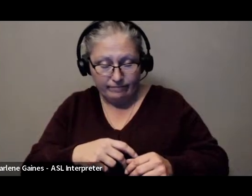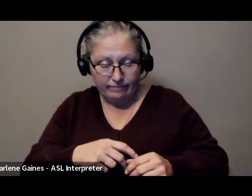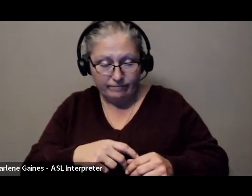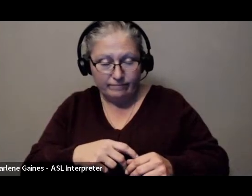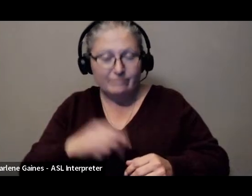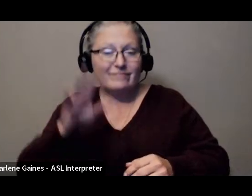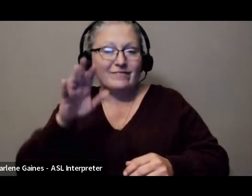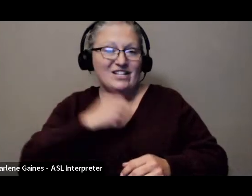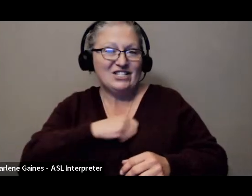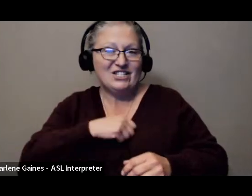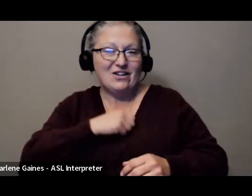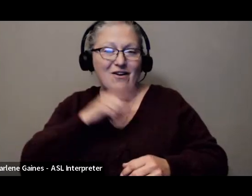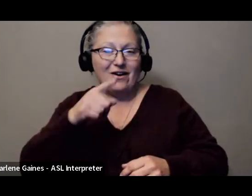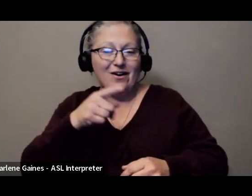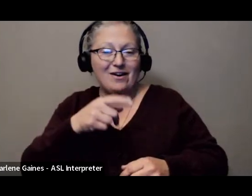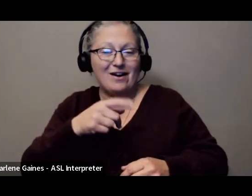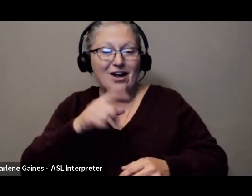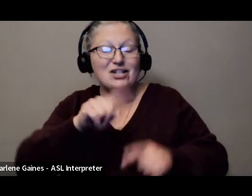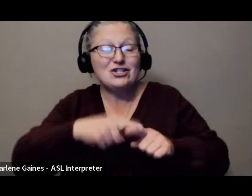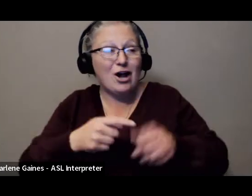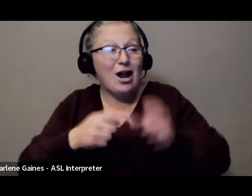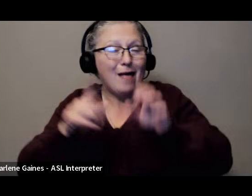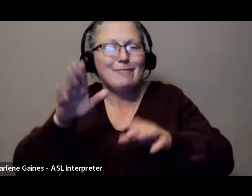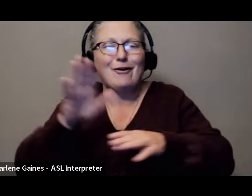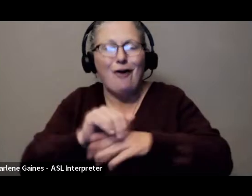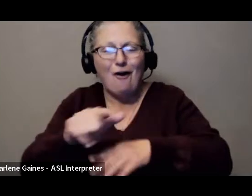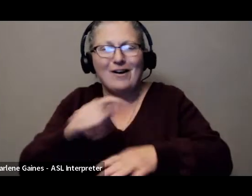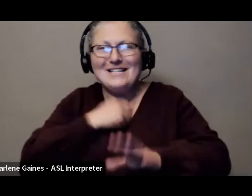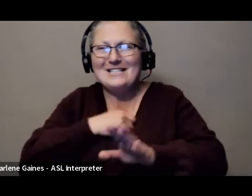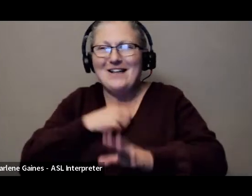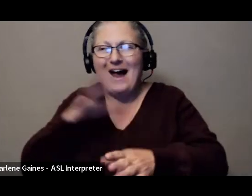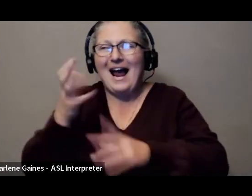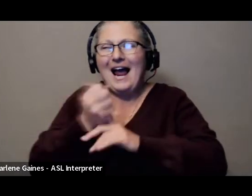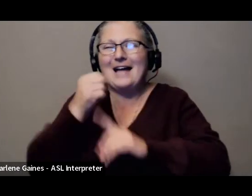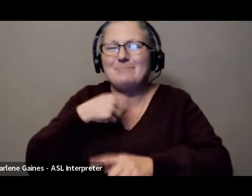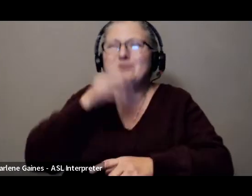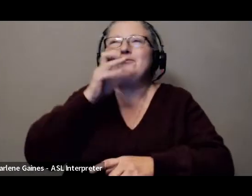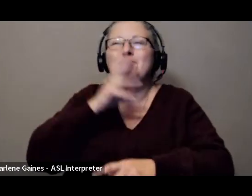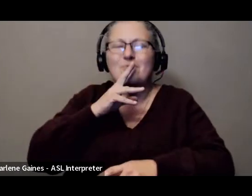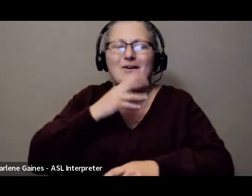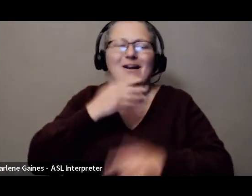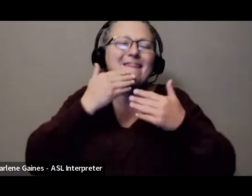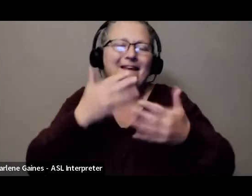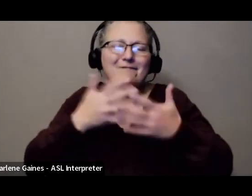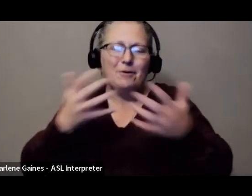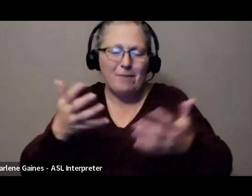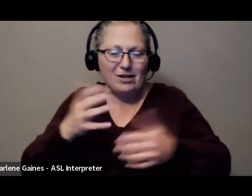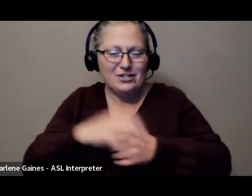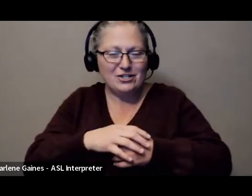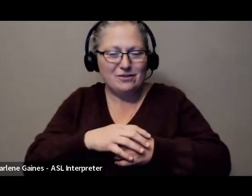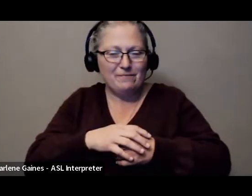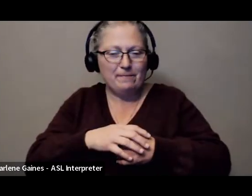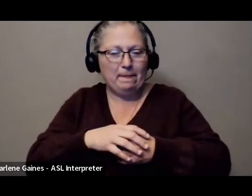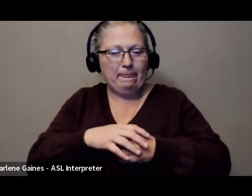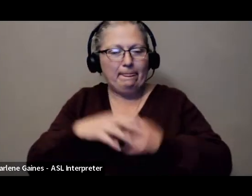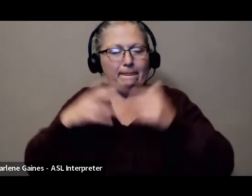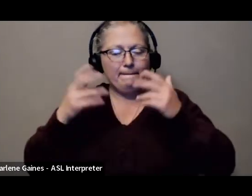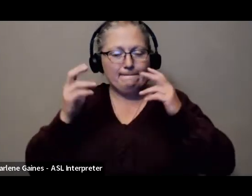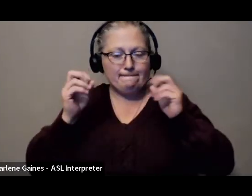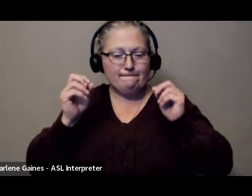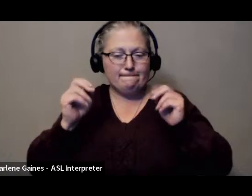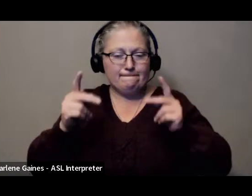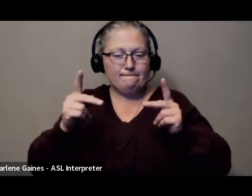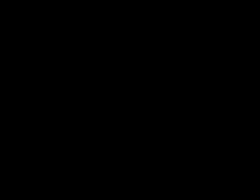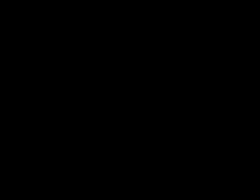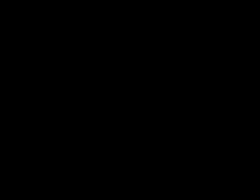Sorry, as soon as you took a sip, Yeah, right? you got me taking a sip of water. Thank you very much. All right, we'll be, if we